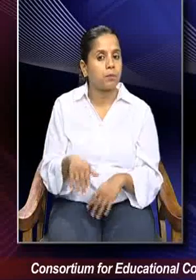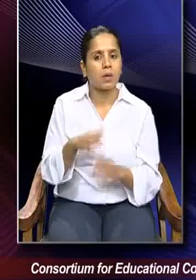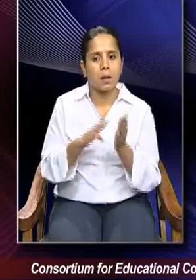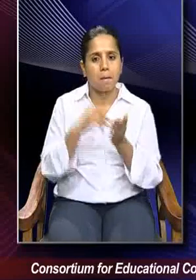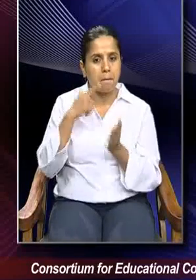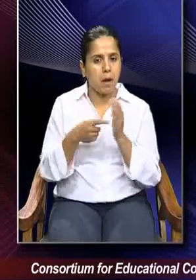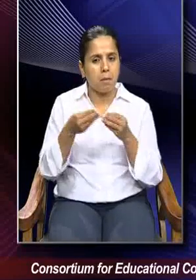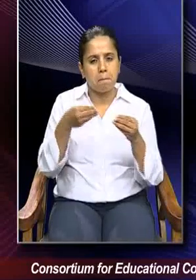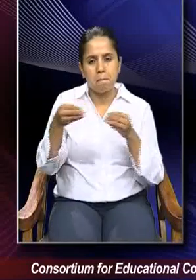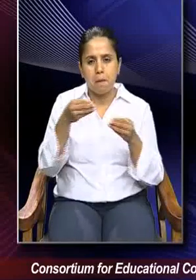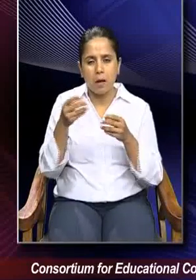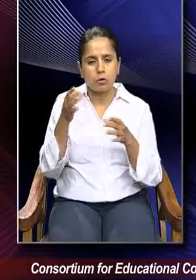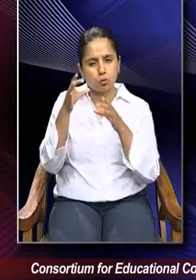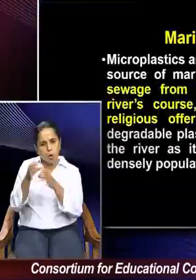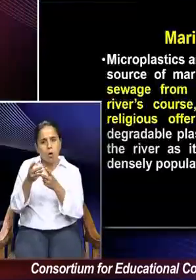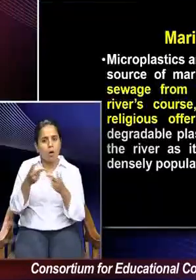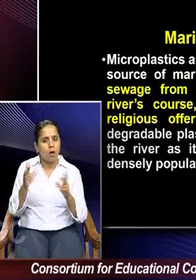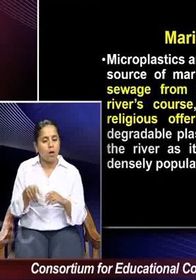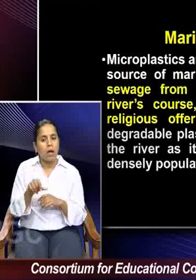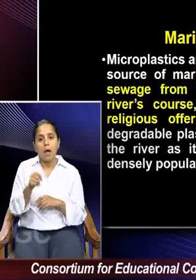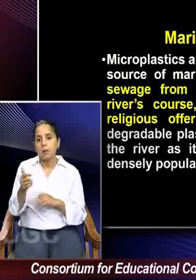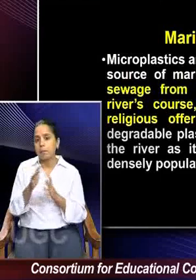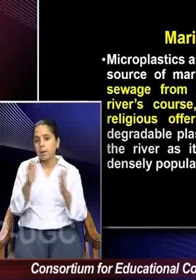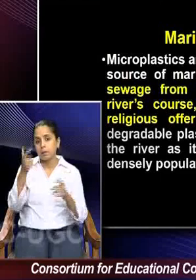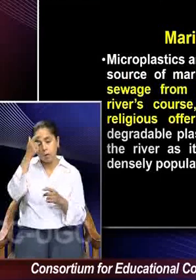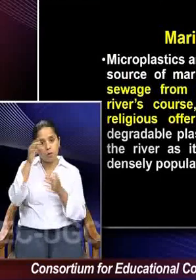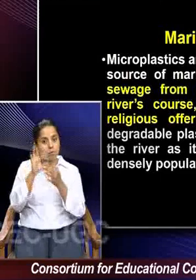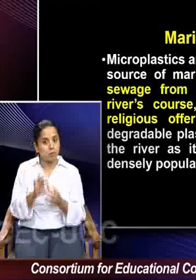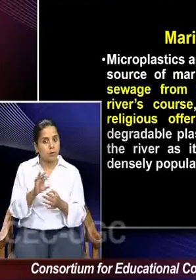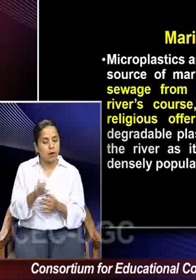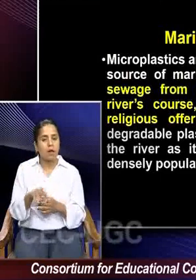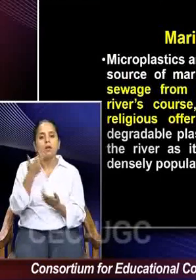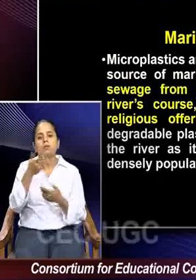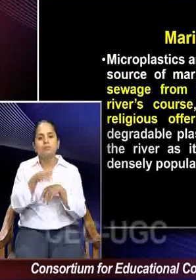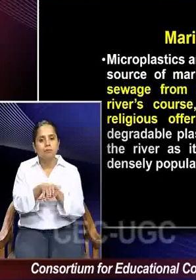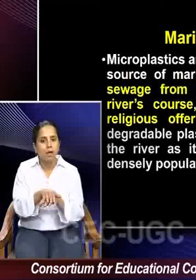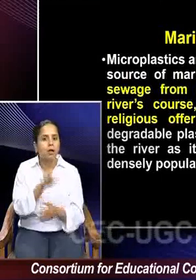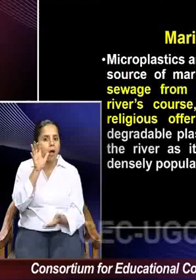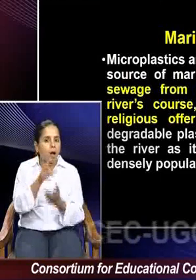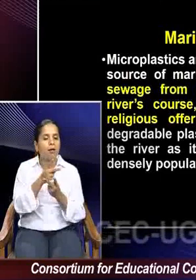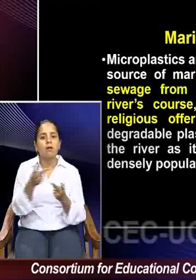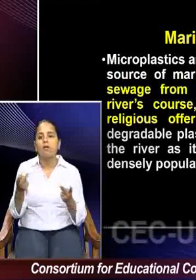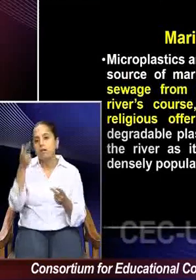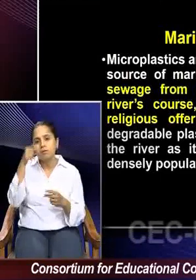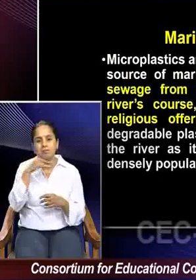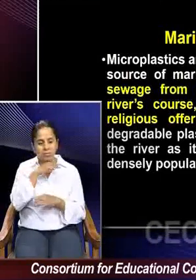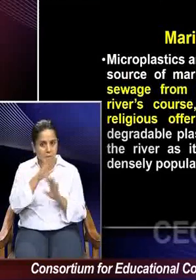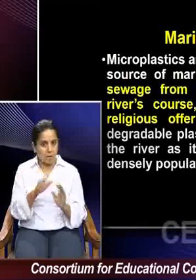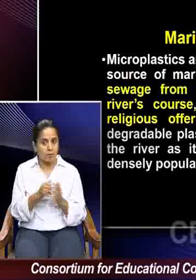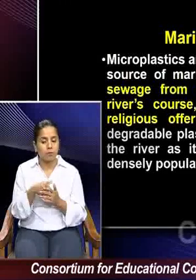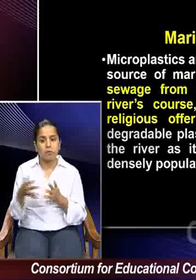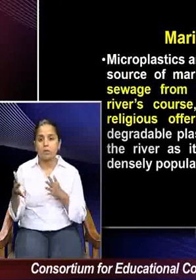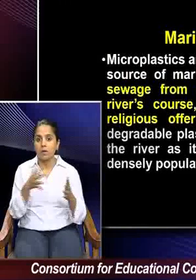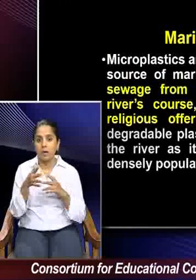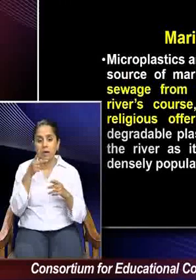Microplastics are recognized as another major issue, which is of marine pollution. So moving on from air